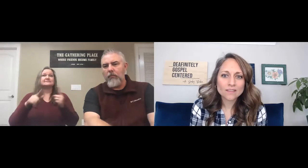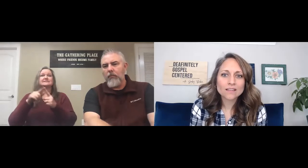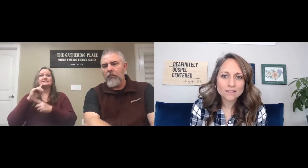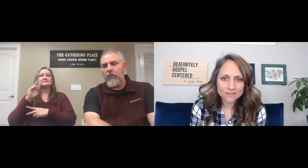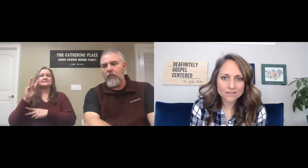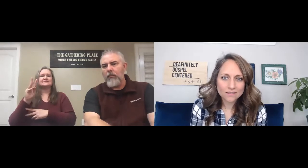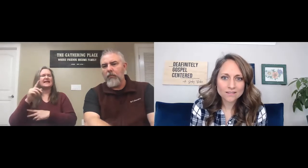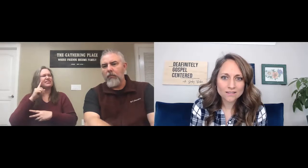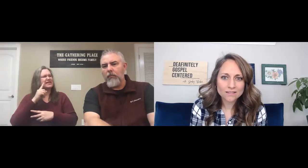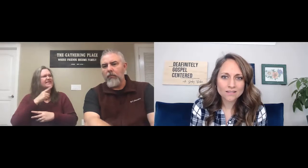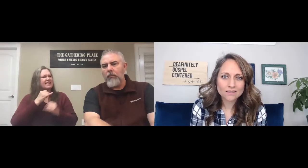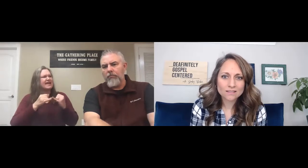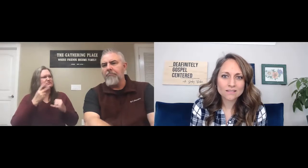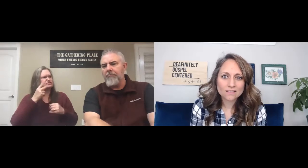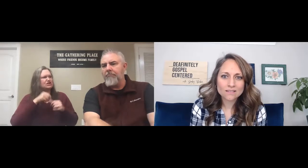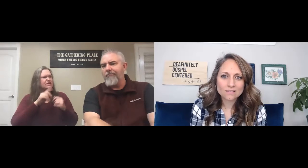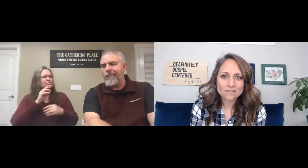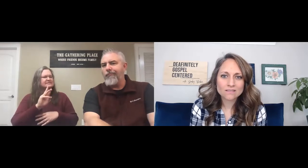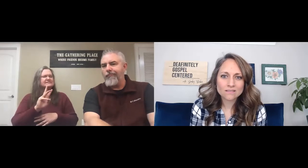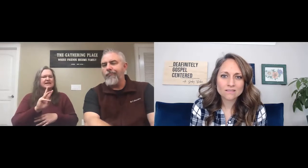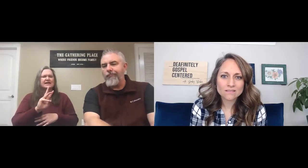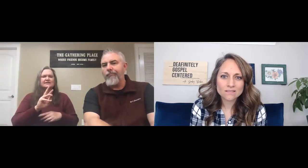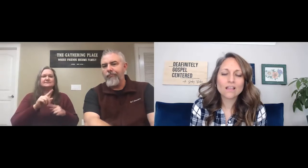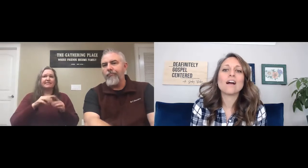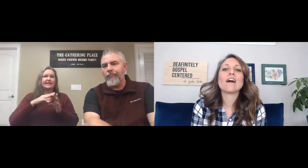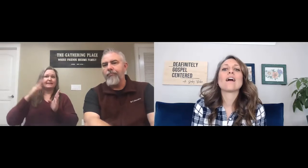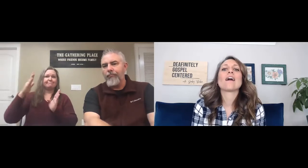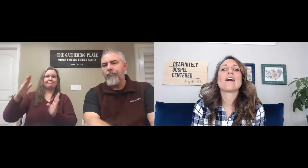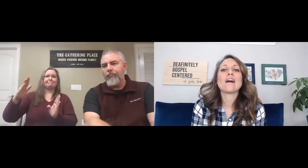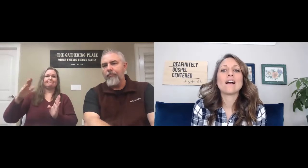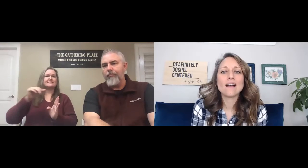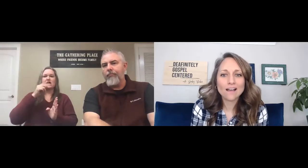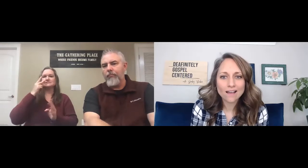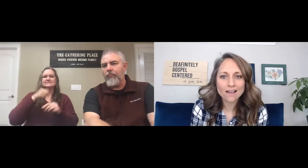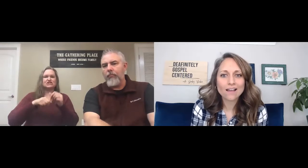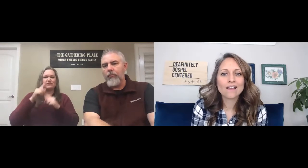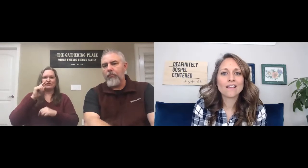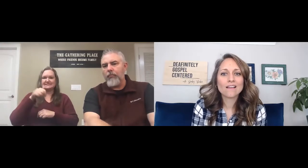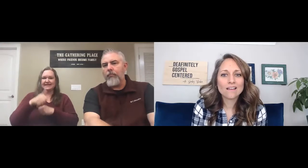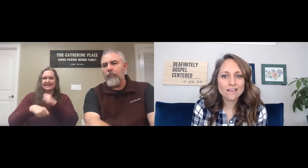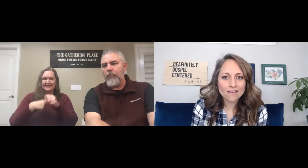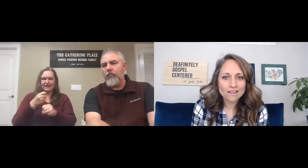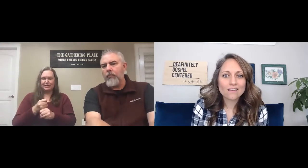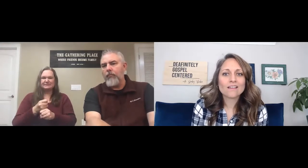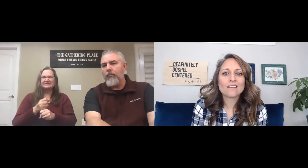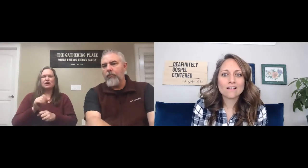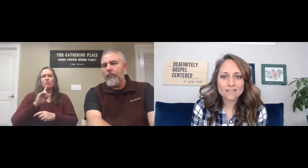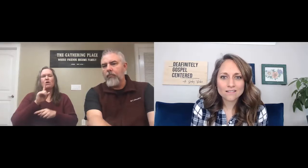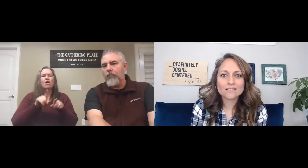from 5 to 6 years old to the age of 16. The last time we saw each other, we were at about 6 years old, and then we haven't seen each